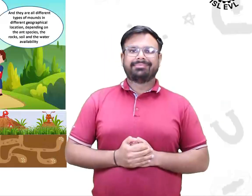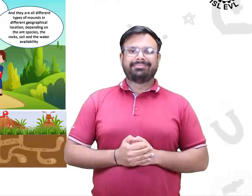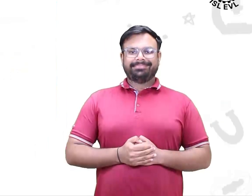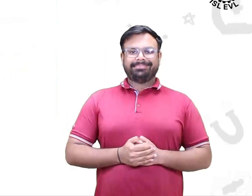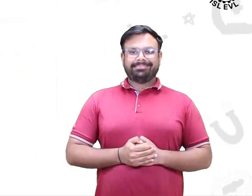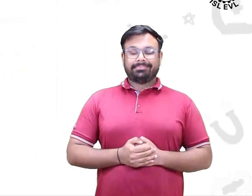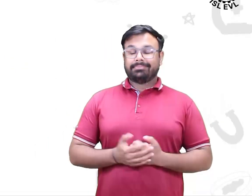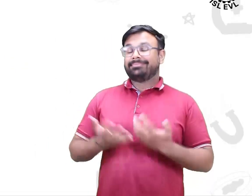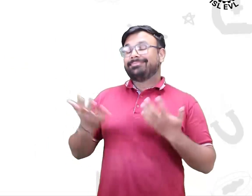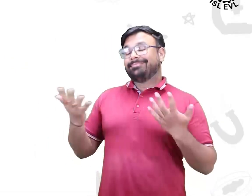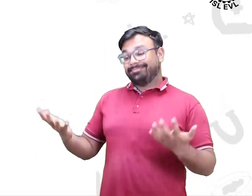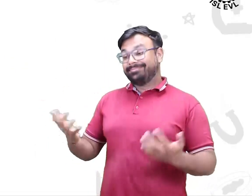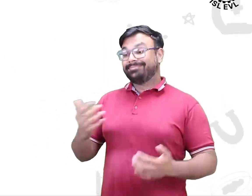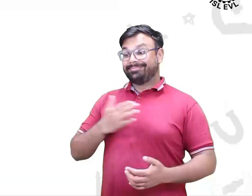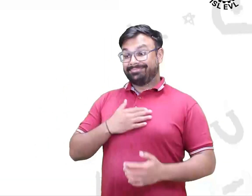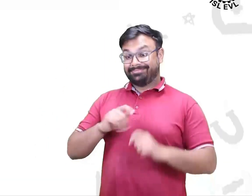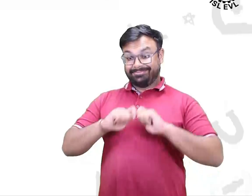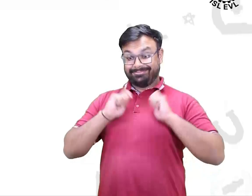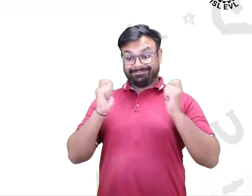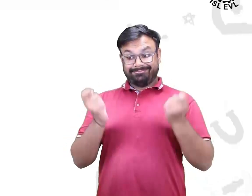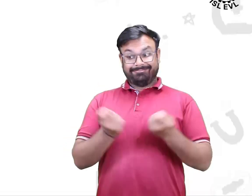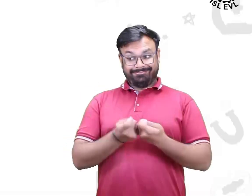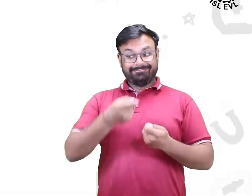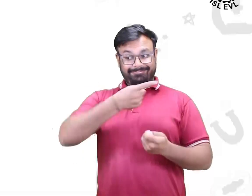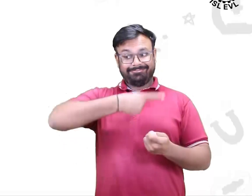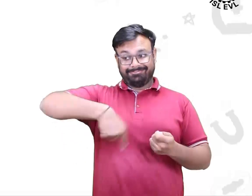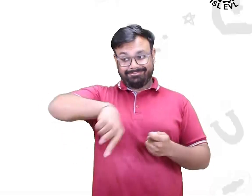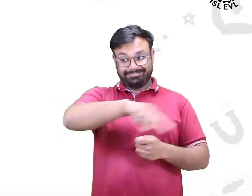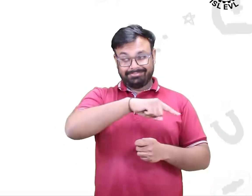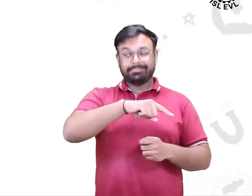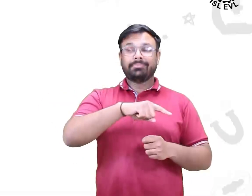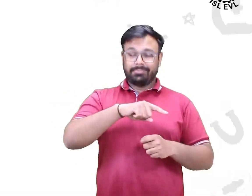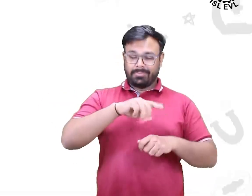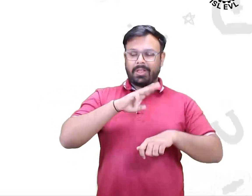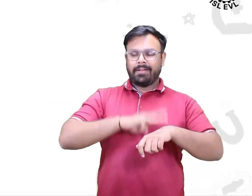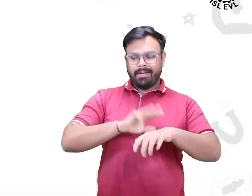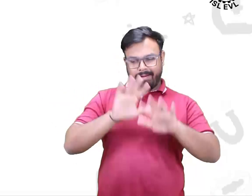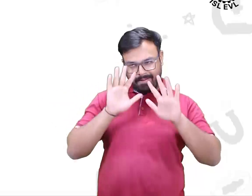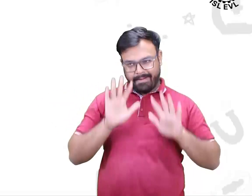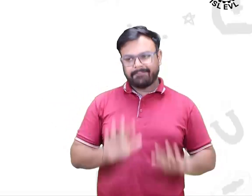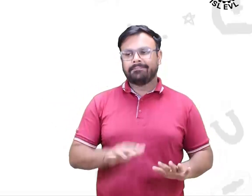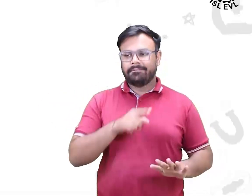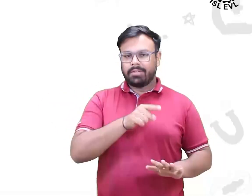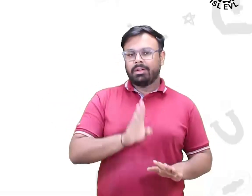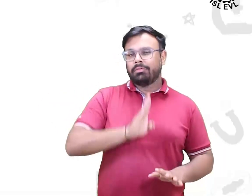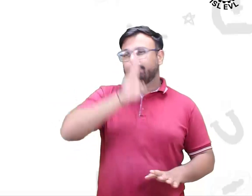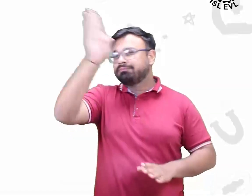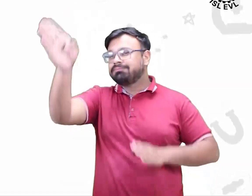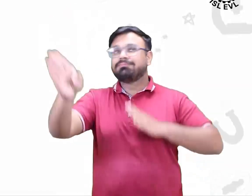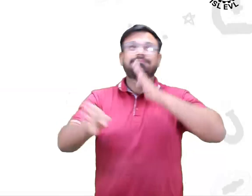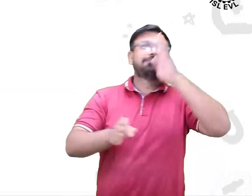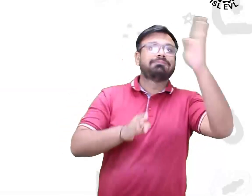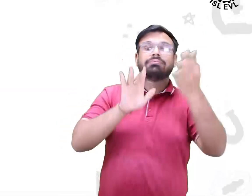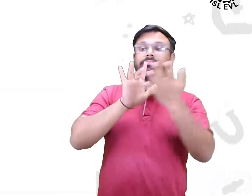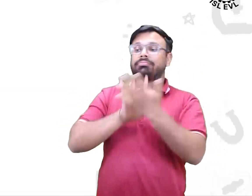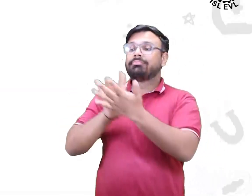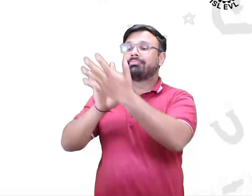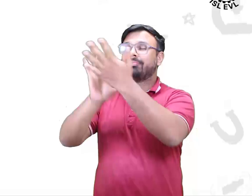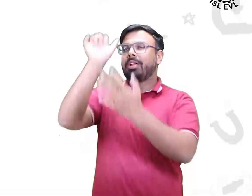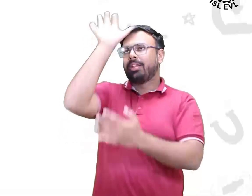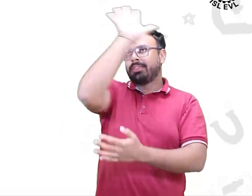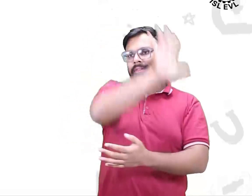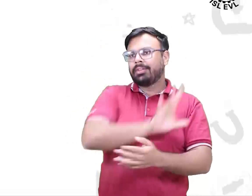My team members have studied them from three different states of